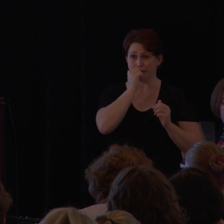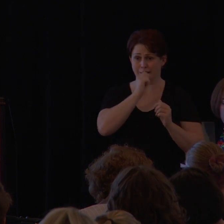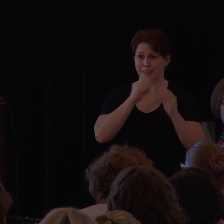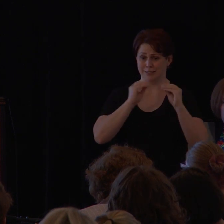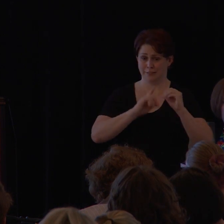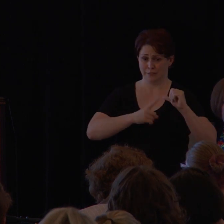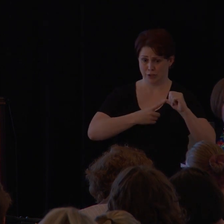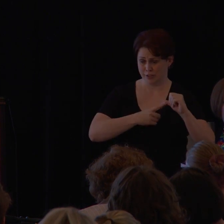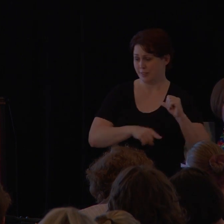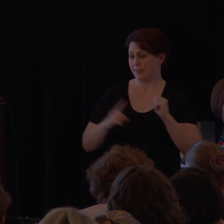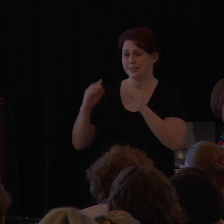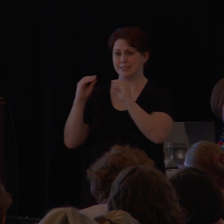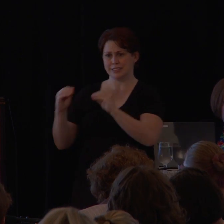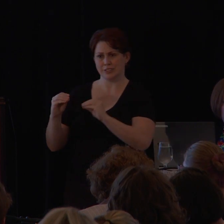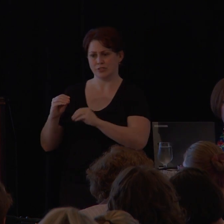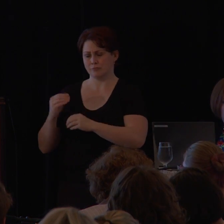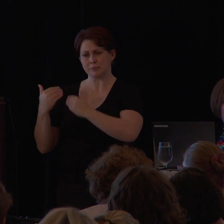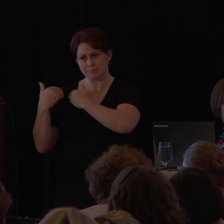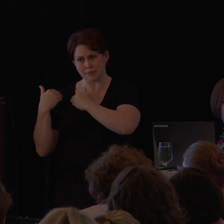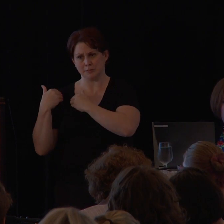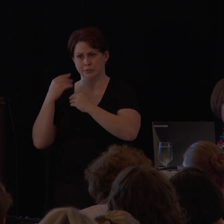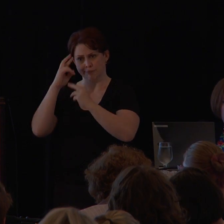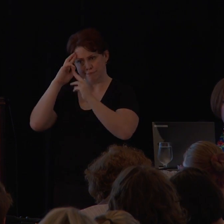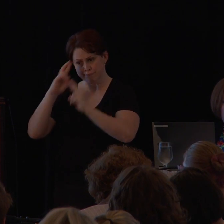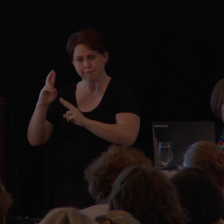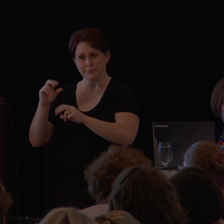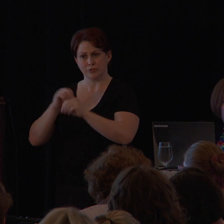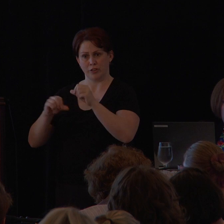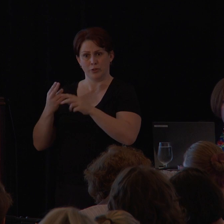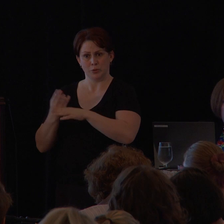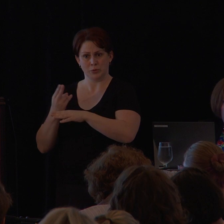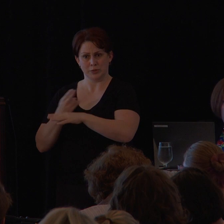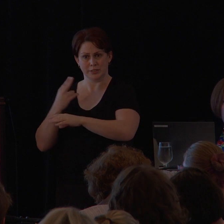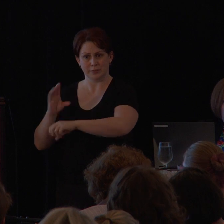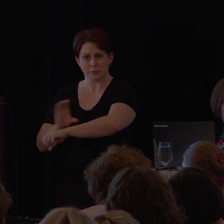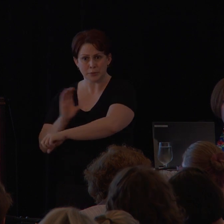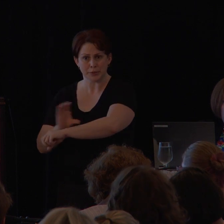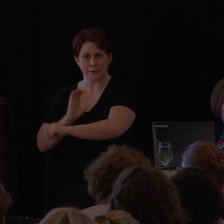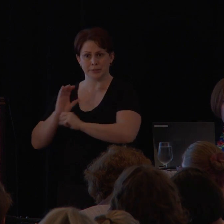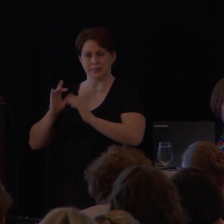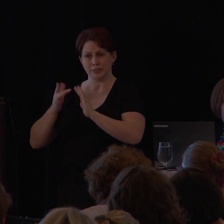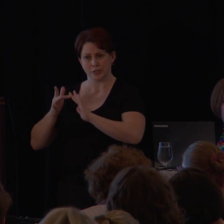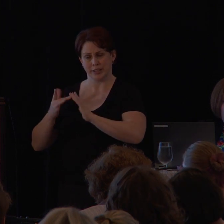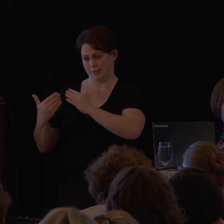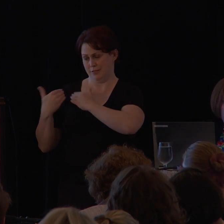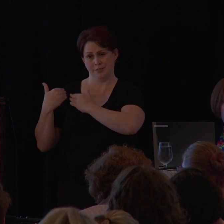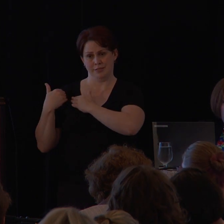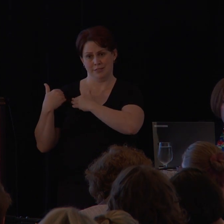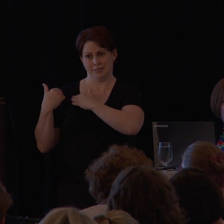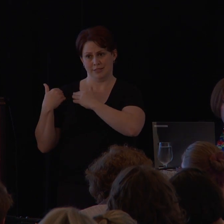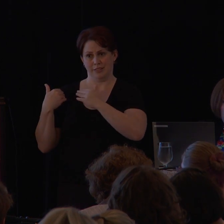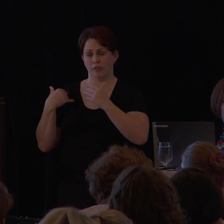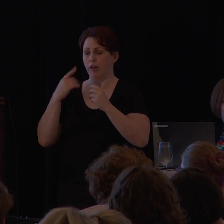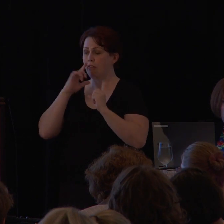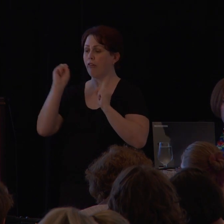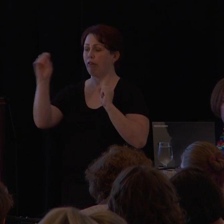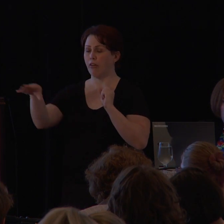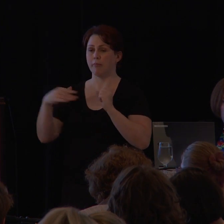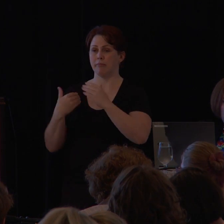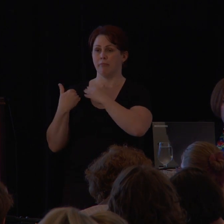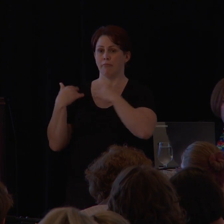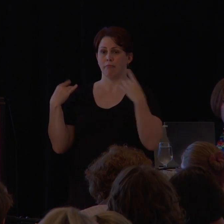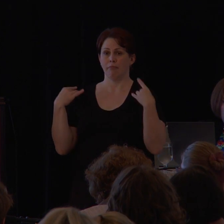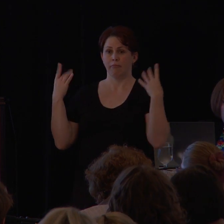talk about digital citizenship. What is respectful? What is inappropriate? Taking responsibility for what you say and not